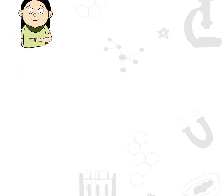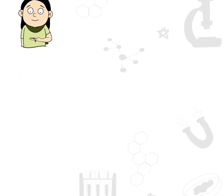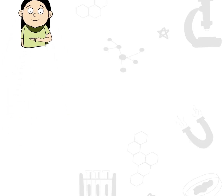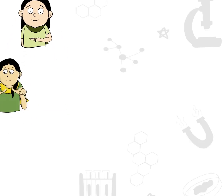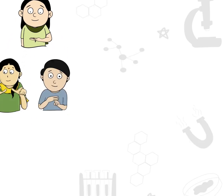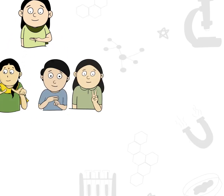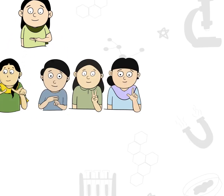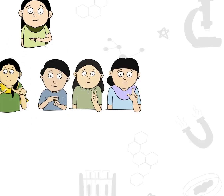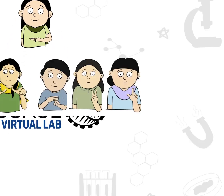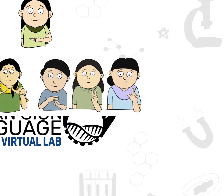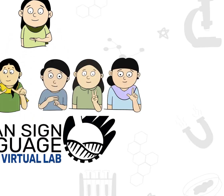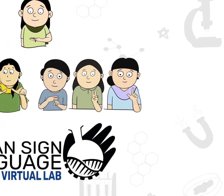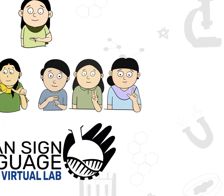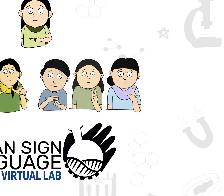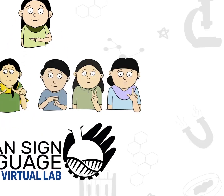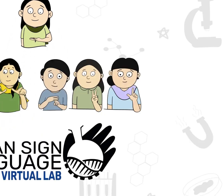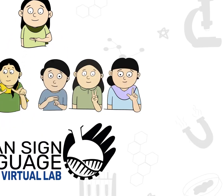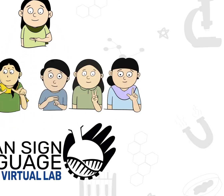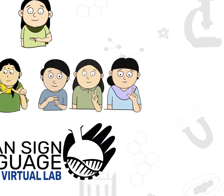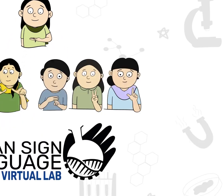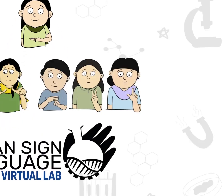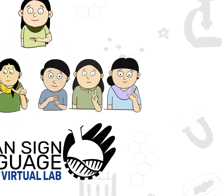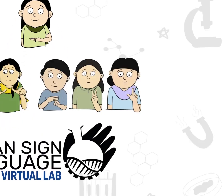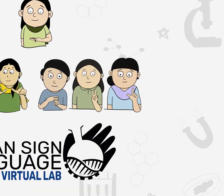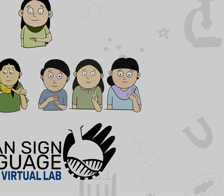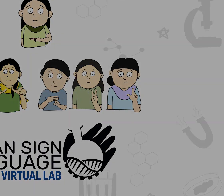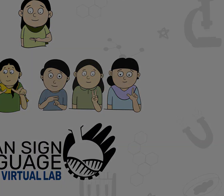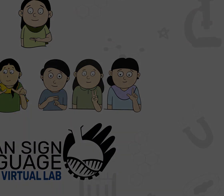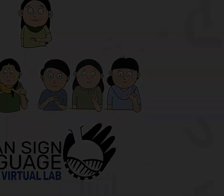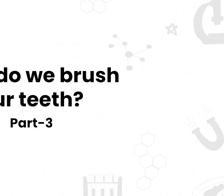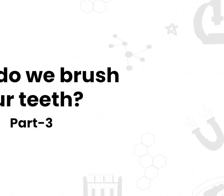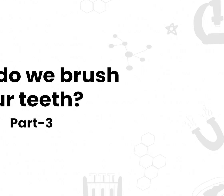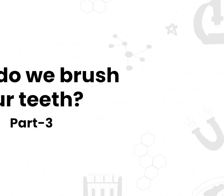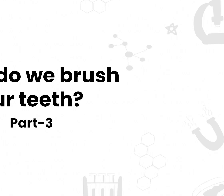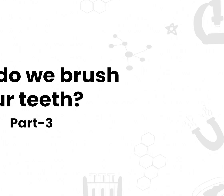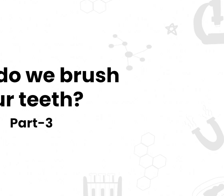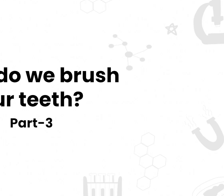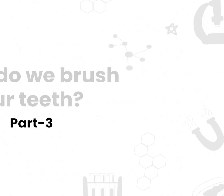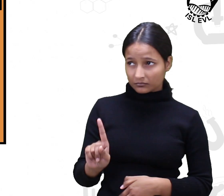Welcome to ISL Enabled Virtual Lab of CSIR.